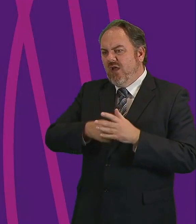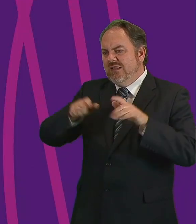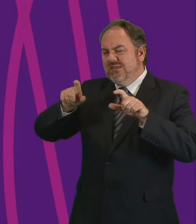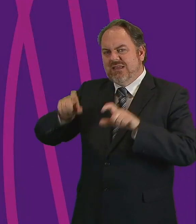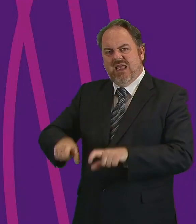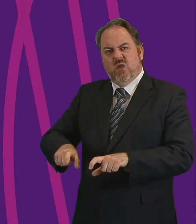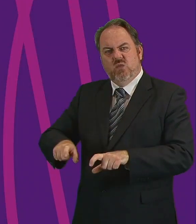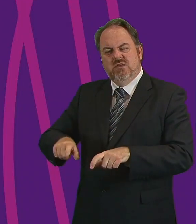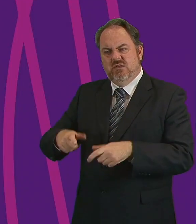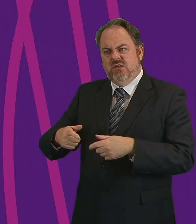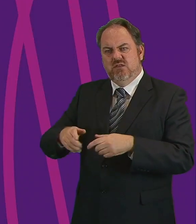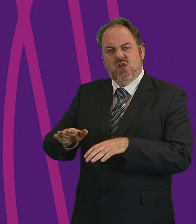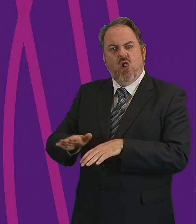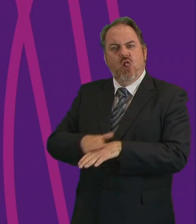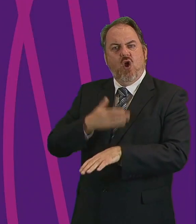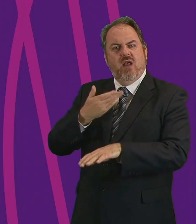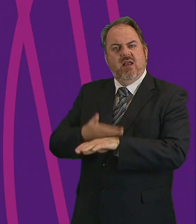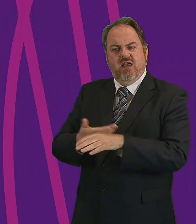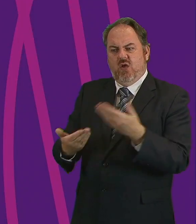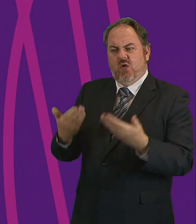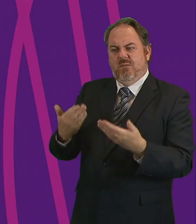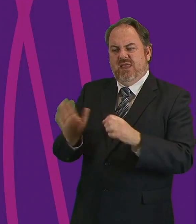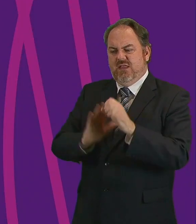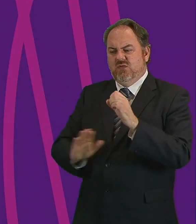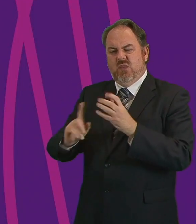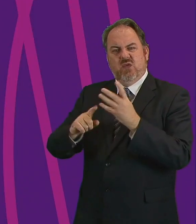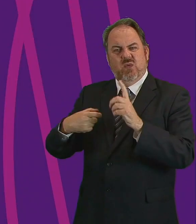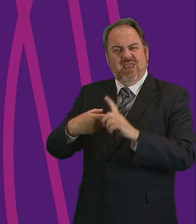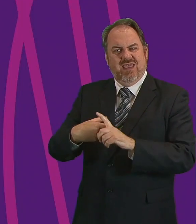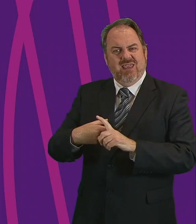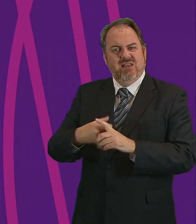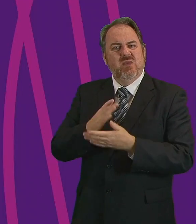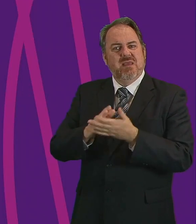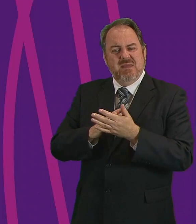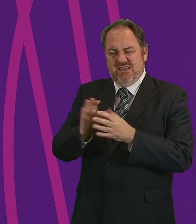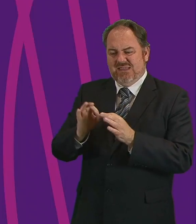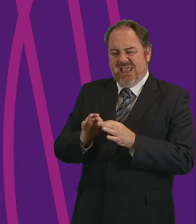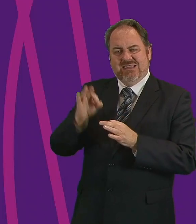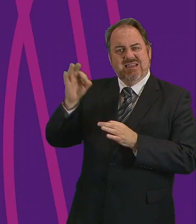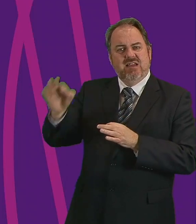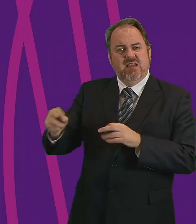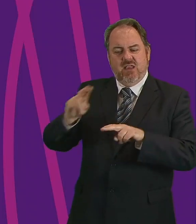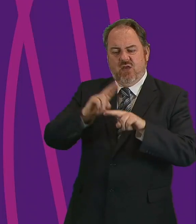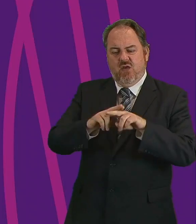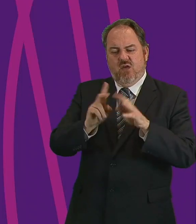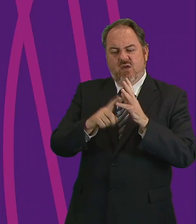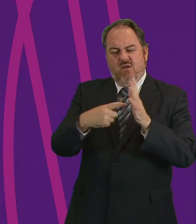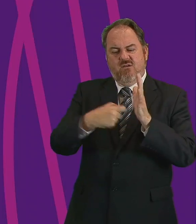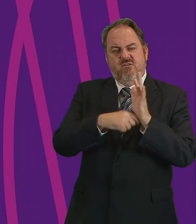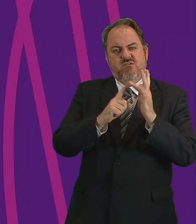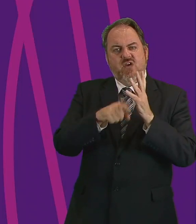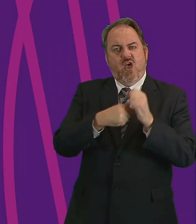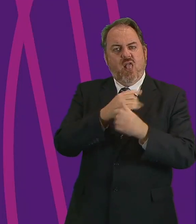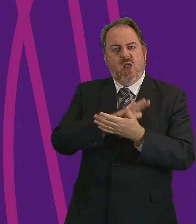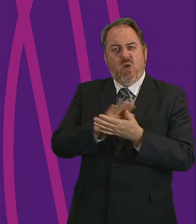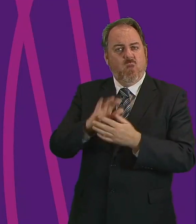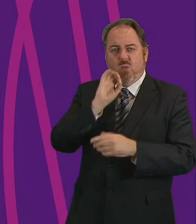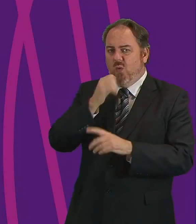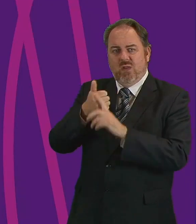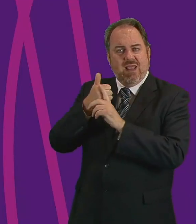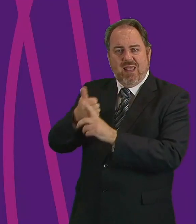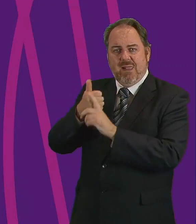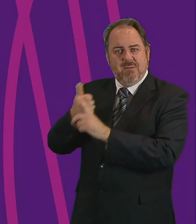rest of the UK. The extension of furlough would not in itself save many businesses, as they will increasingly